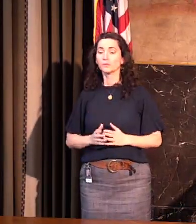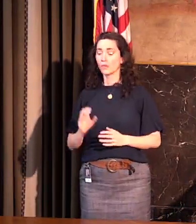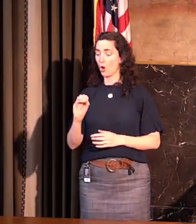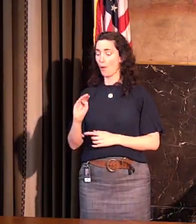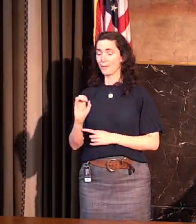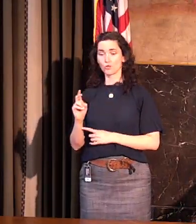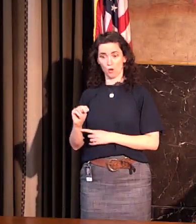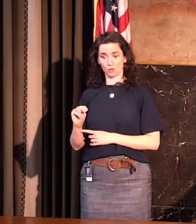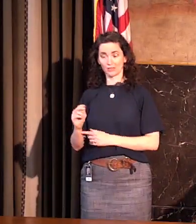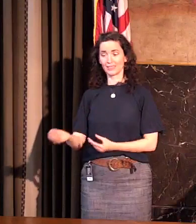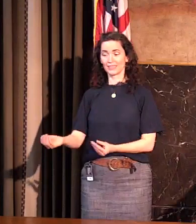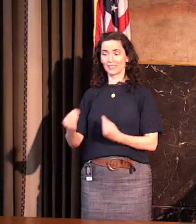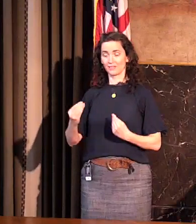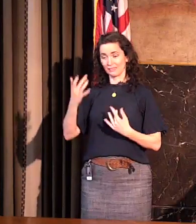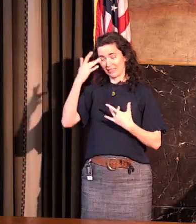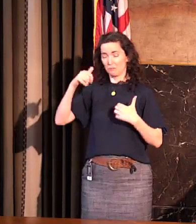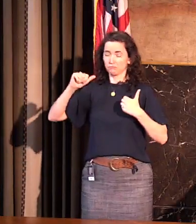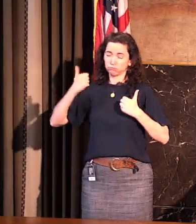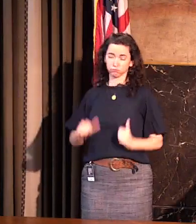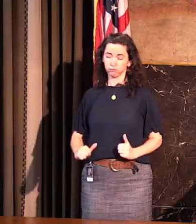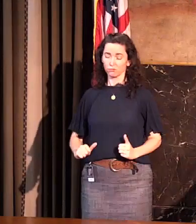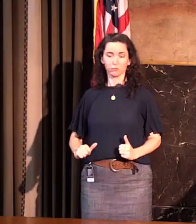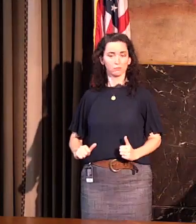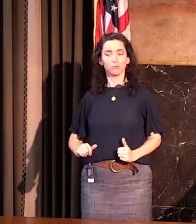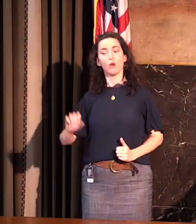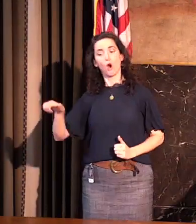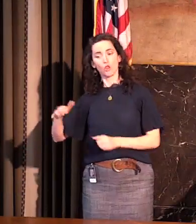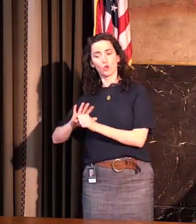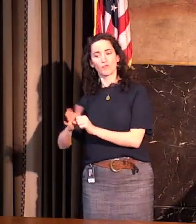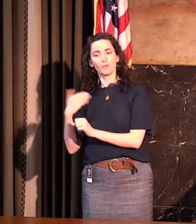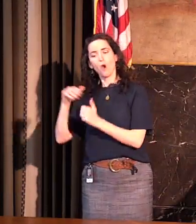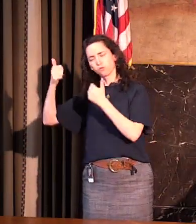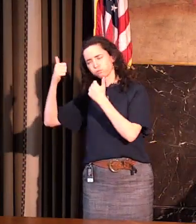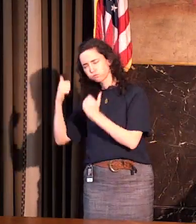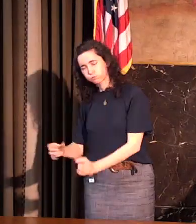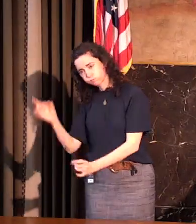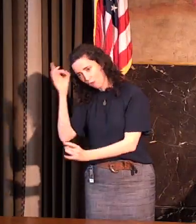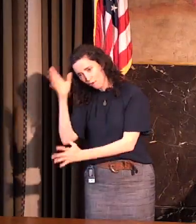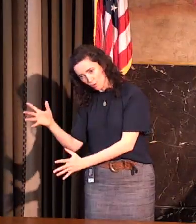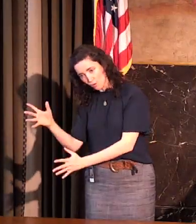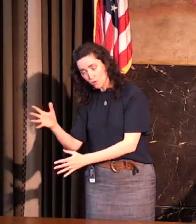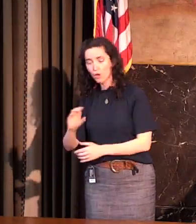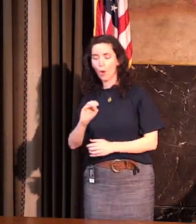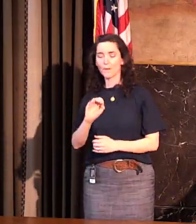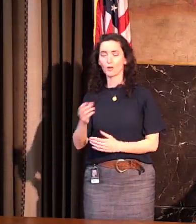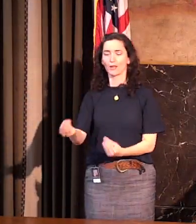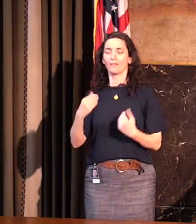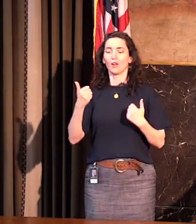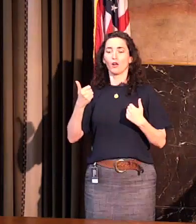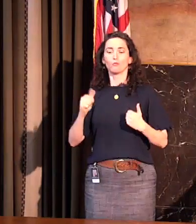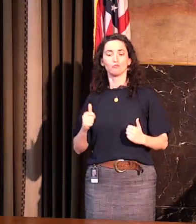is less virulent than previous forms of COVID-19, and that's helpful